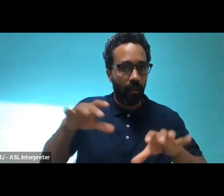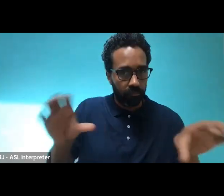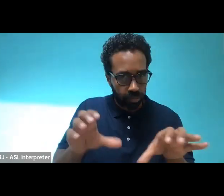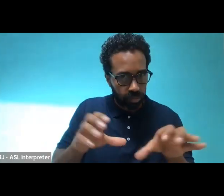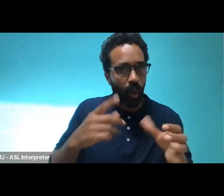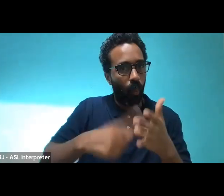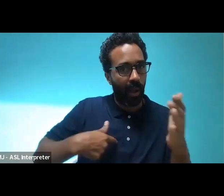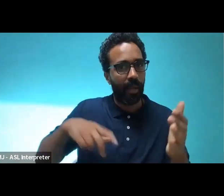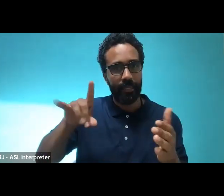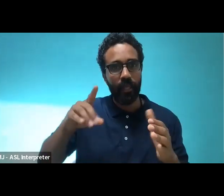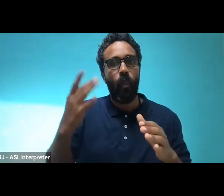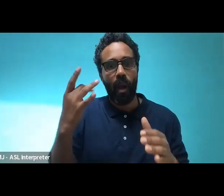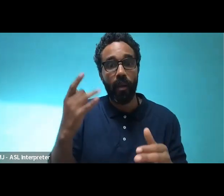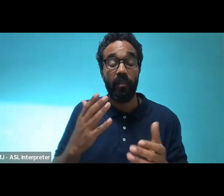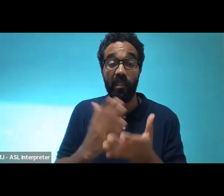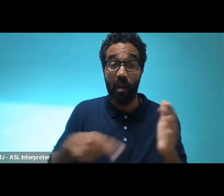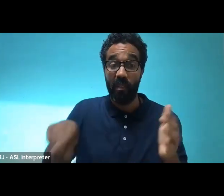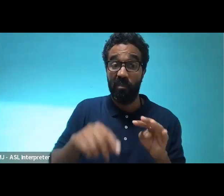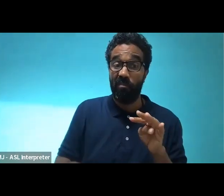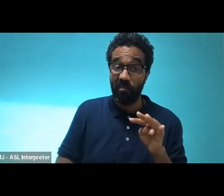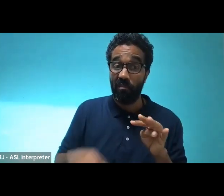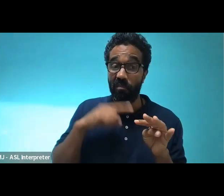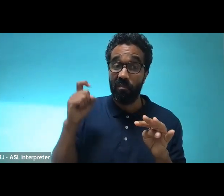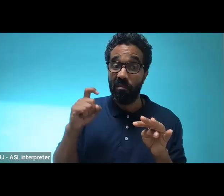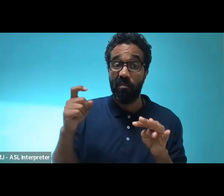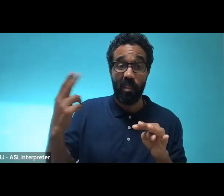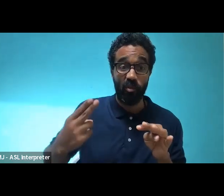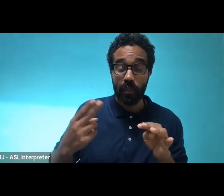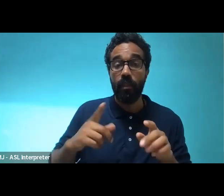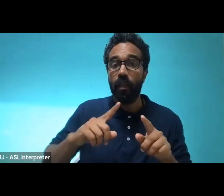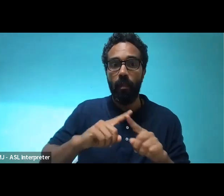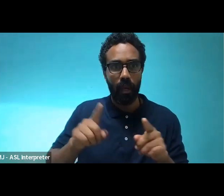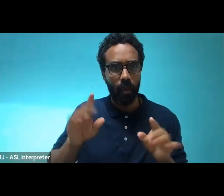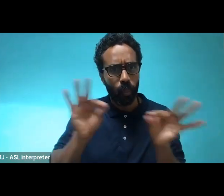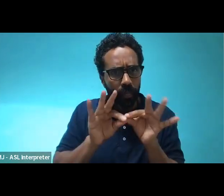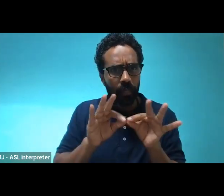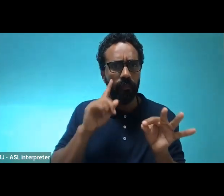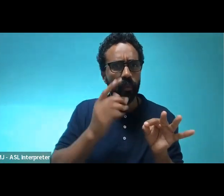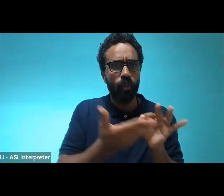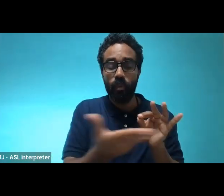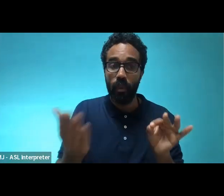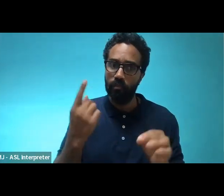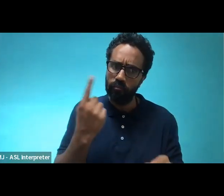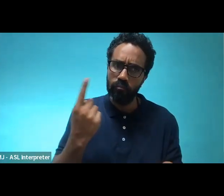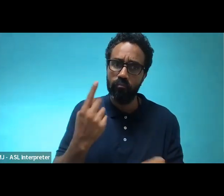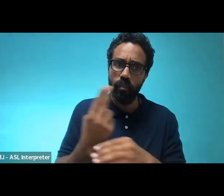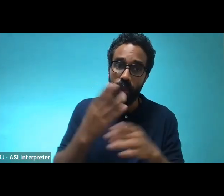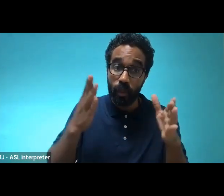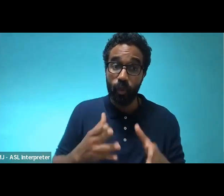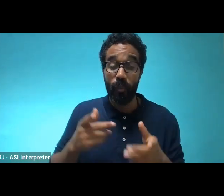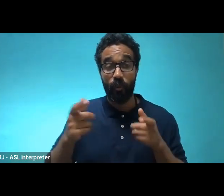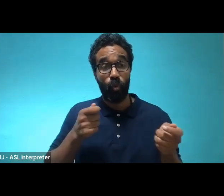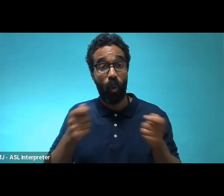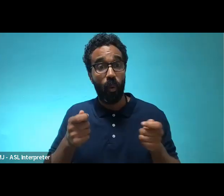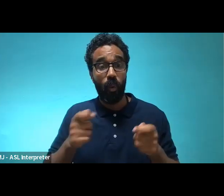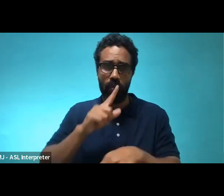old history, but hopefully it's useful for you to begin to think about what consumer control really means.